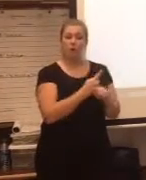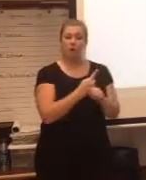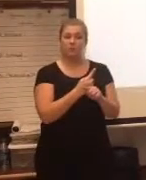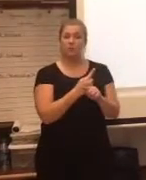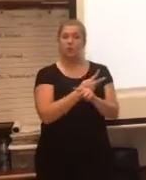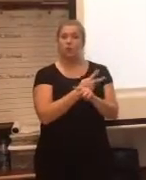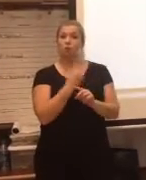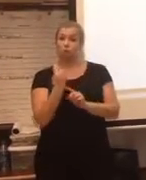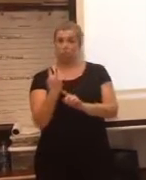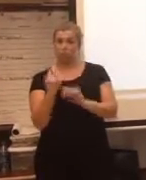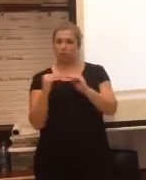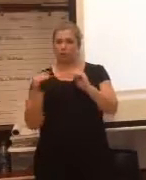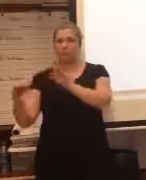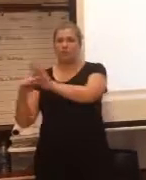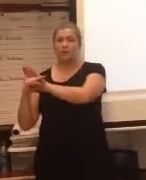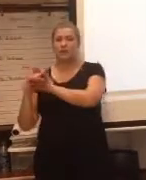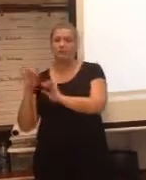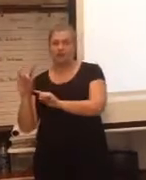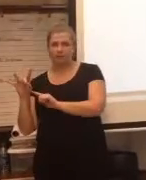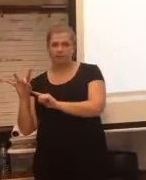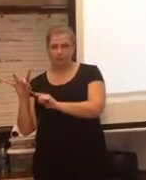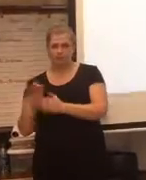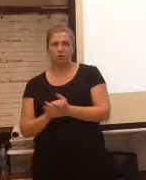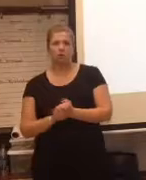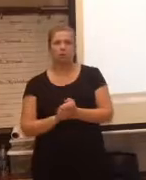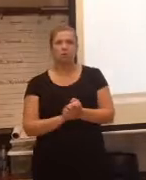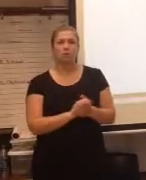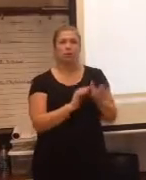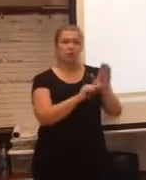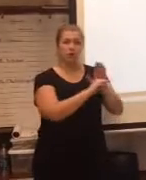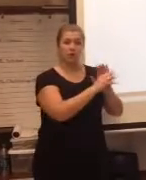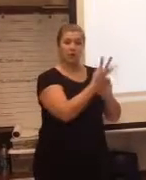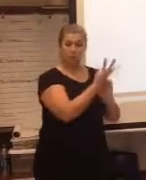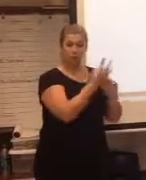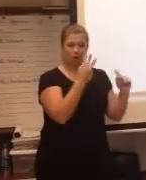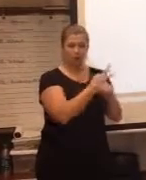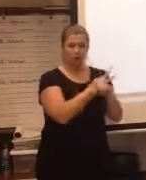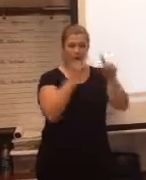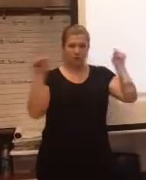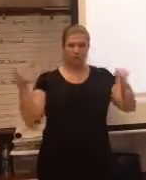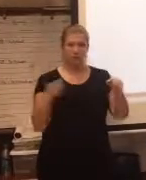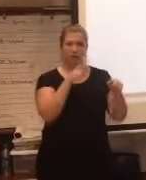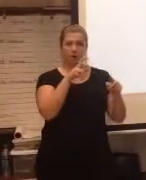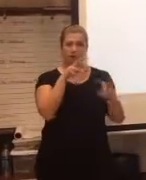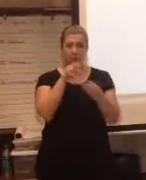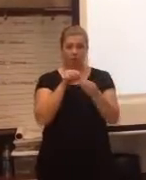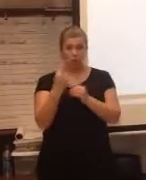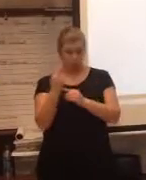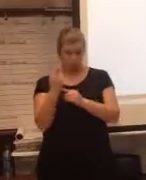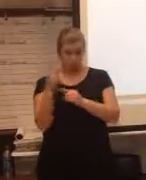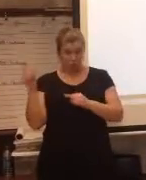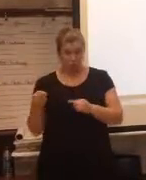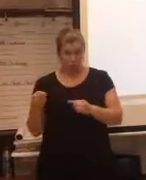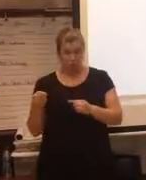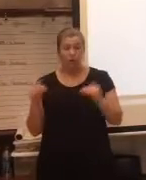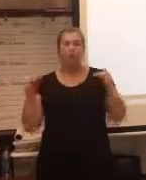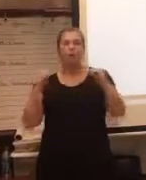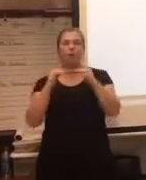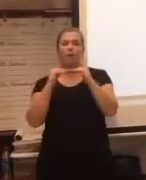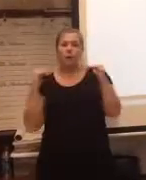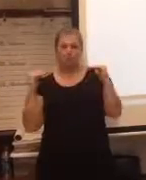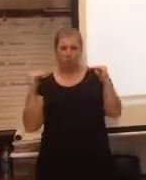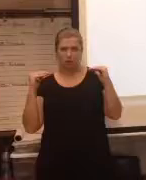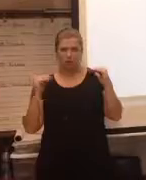2 is negative 8. So negative 4 times the quantity x plus 2 is equal